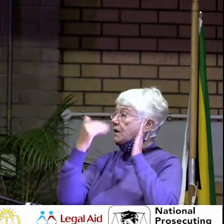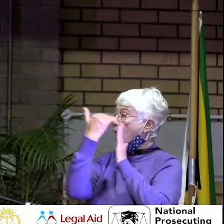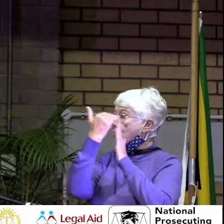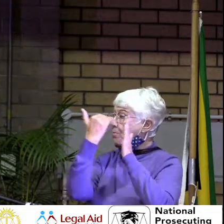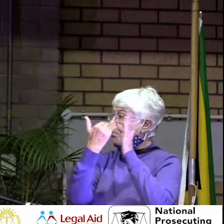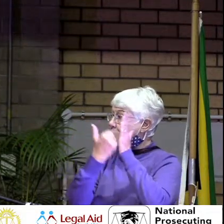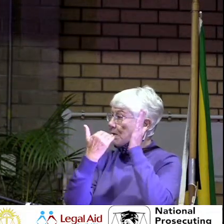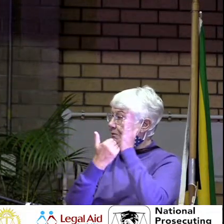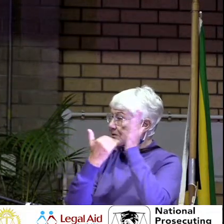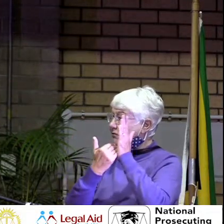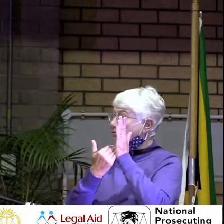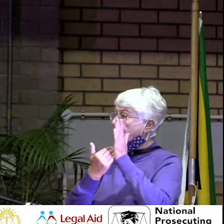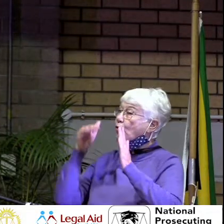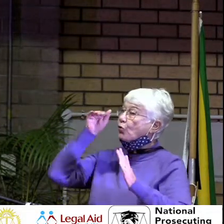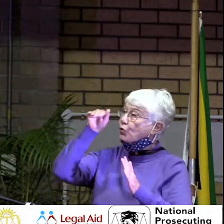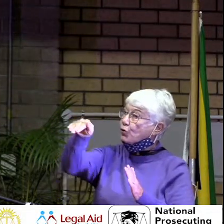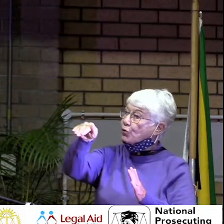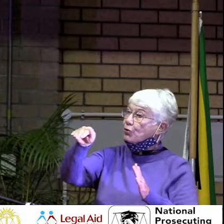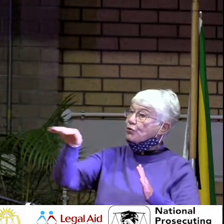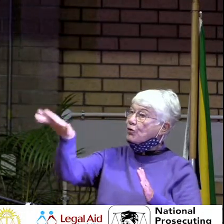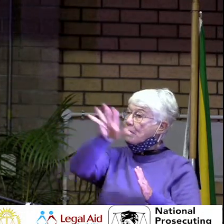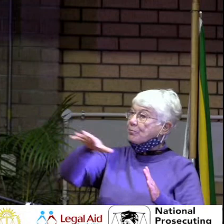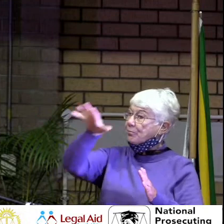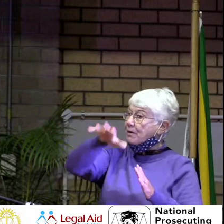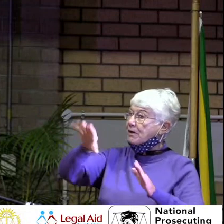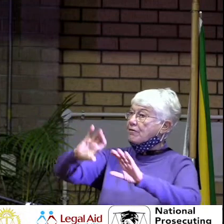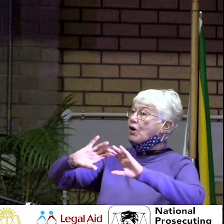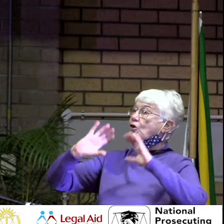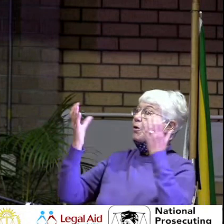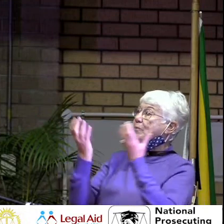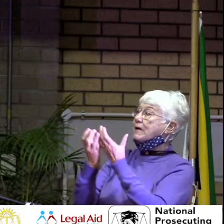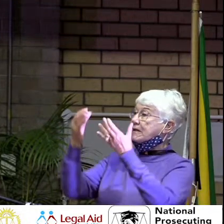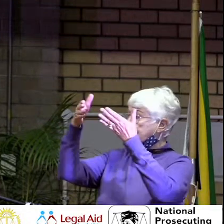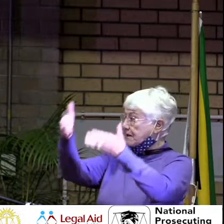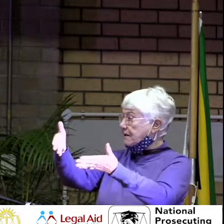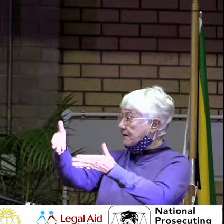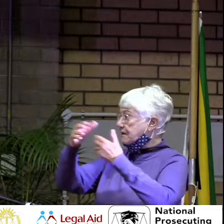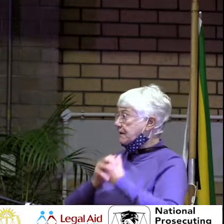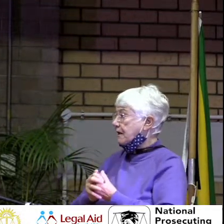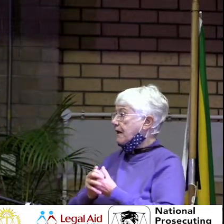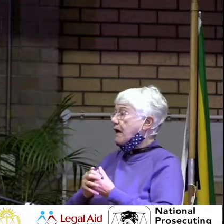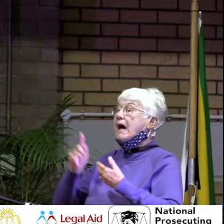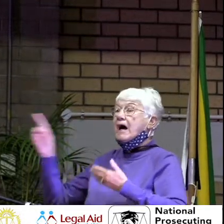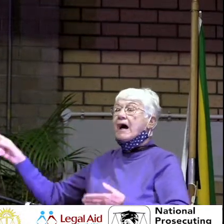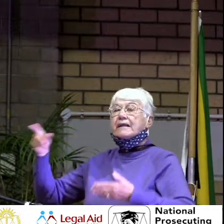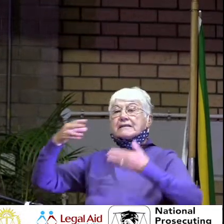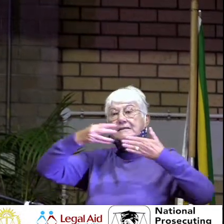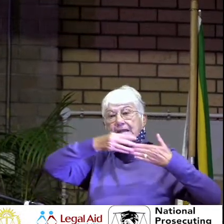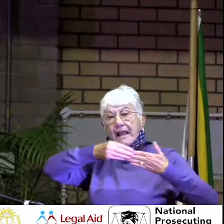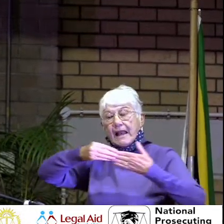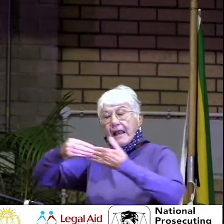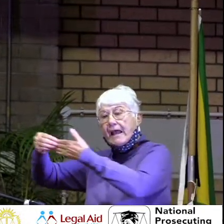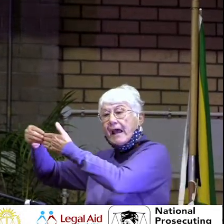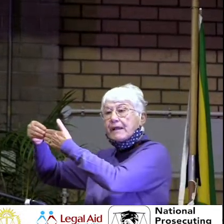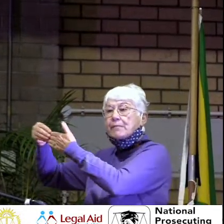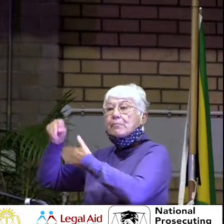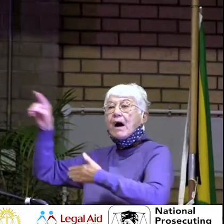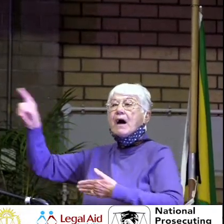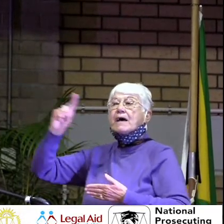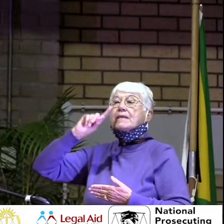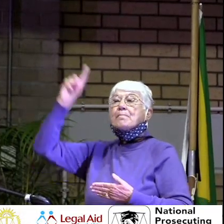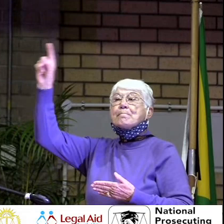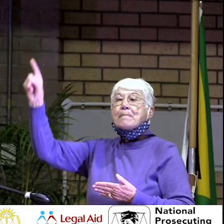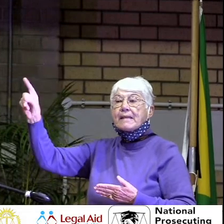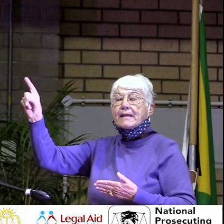Year of the Community. This program is led by the Minister and the Deputy Minister. It's a program